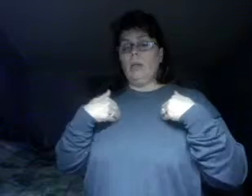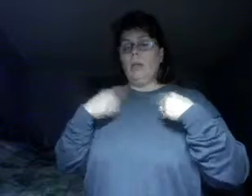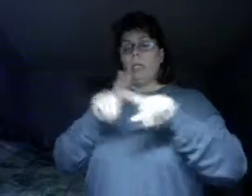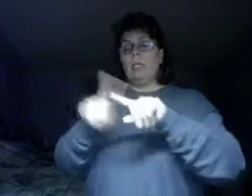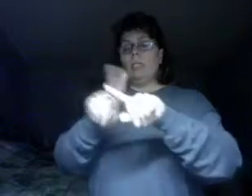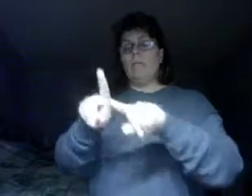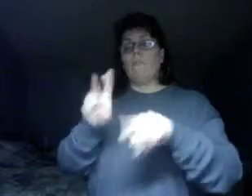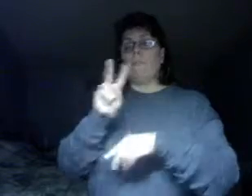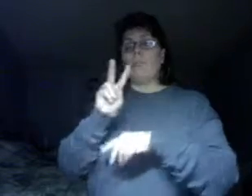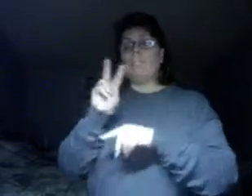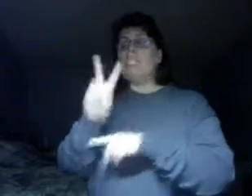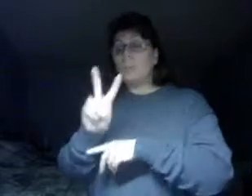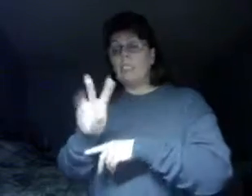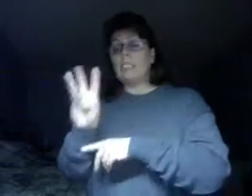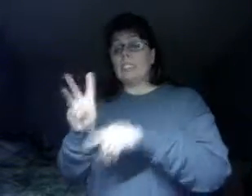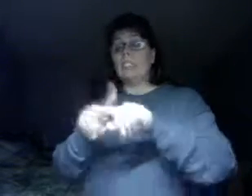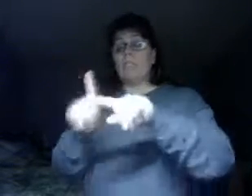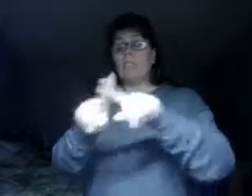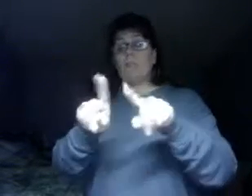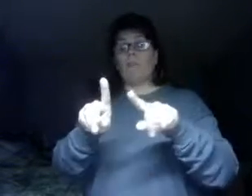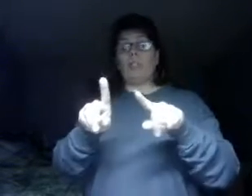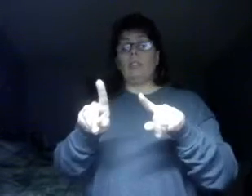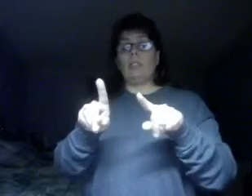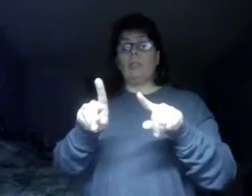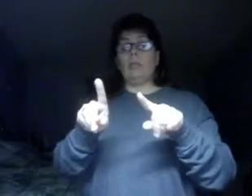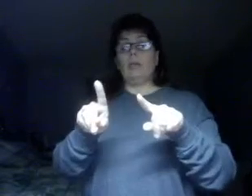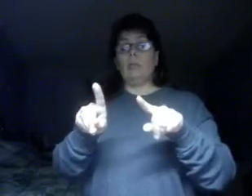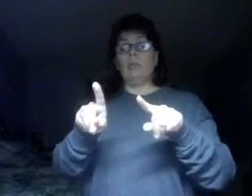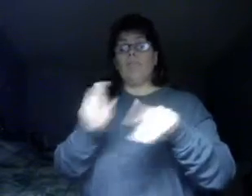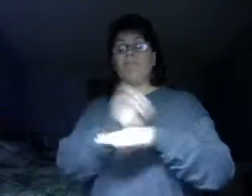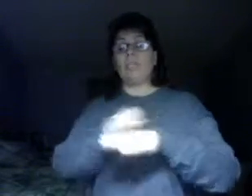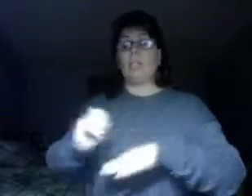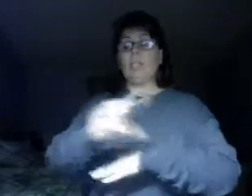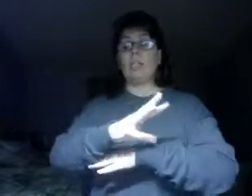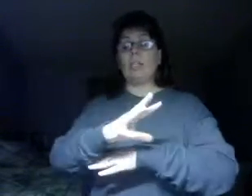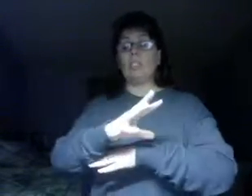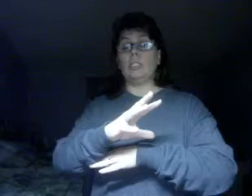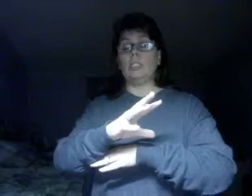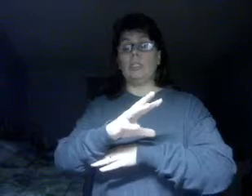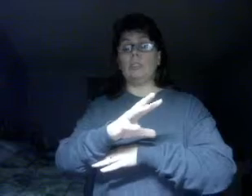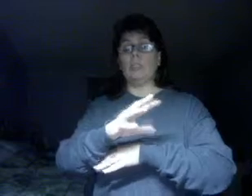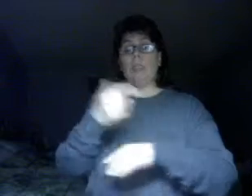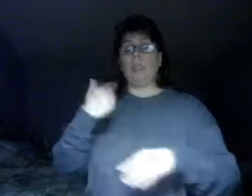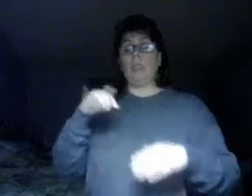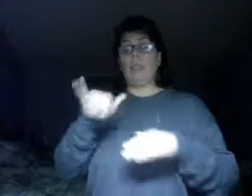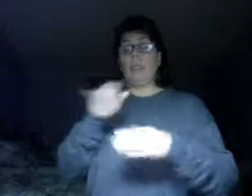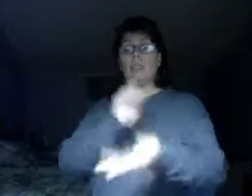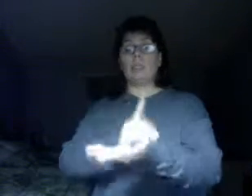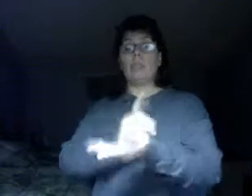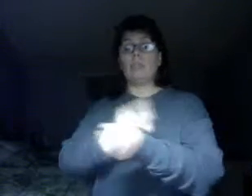use to diagnose the condition. A very important distinction is that no one has ever died from